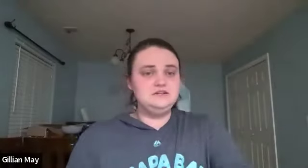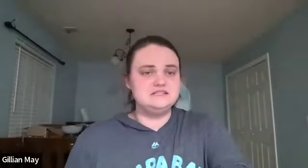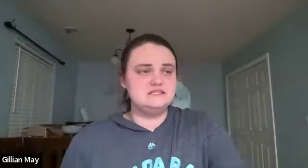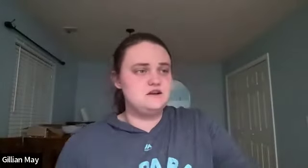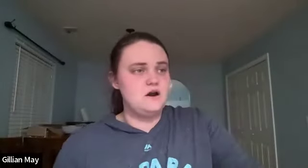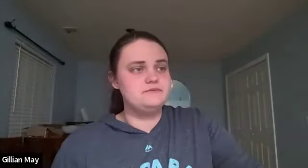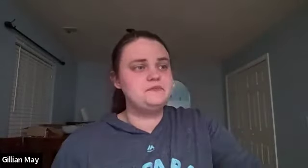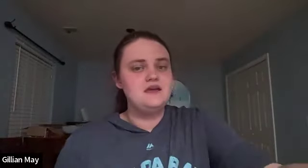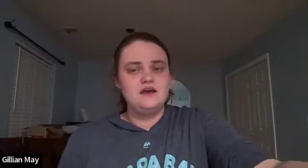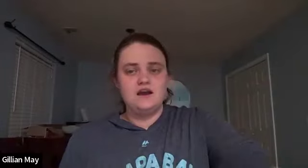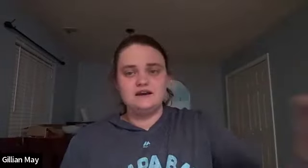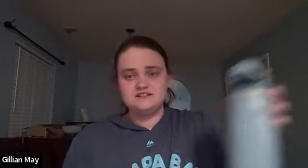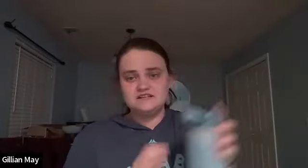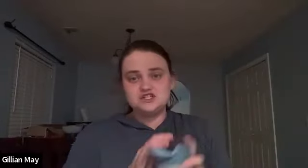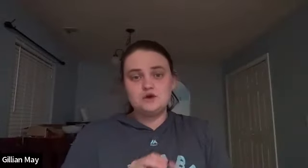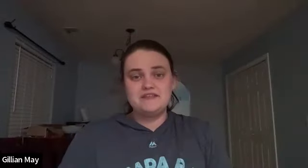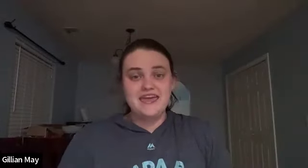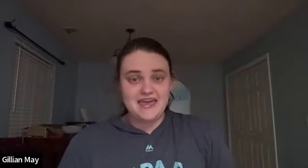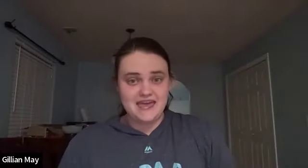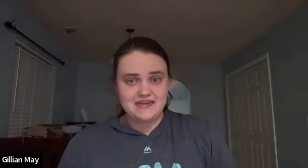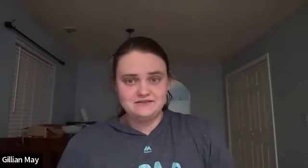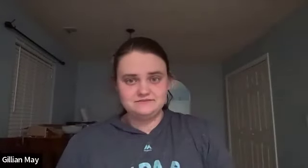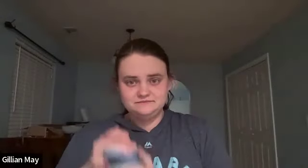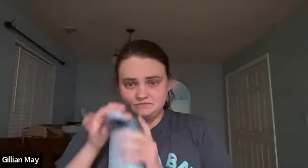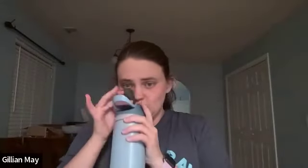Goodness, this cough. All right, so let's start with A.